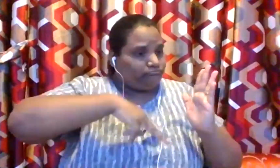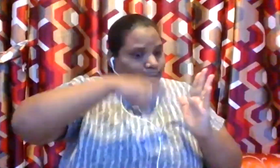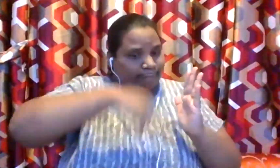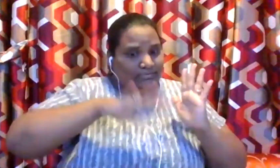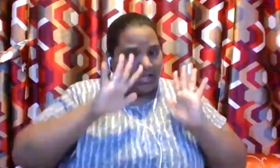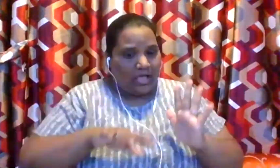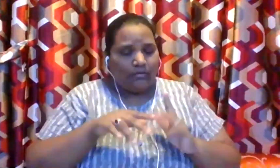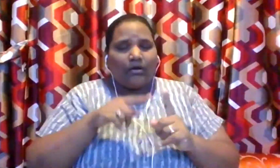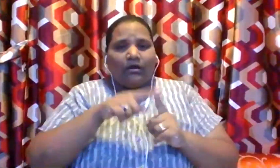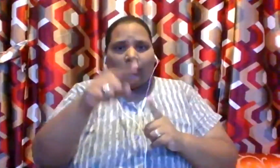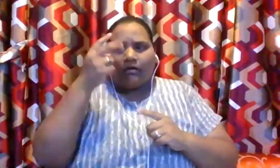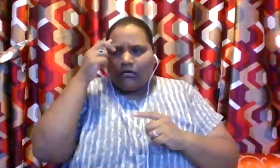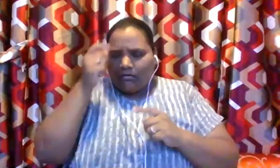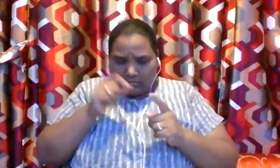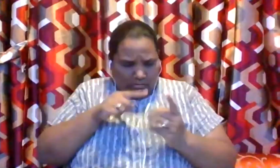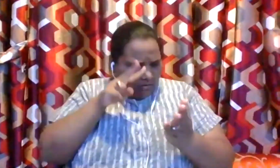questions which are inside us will all get solved.